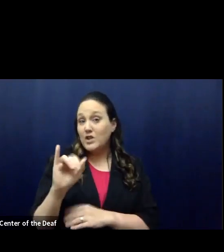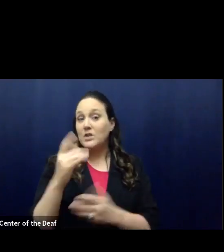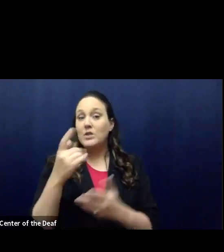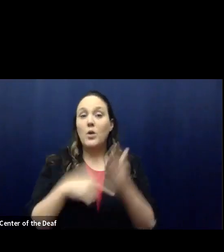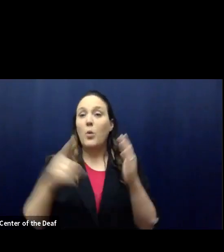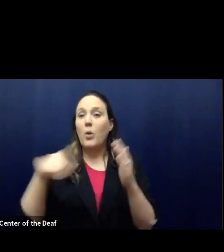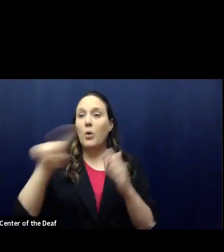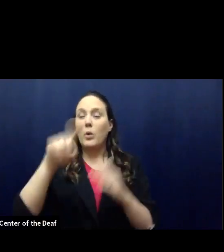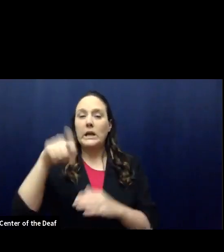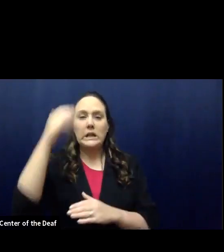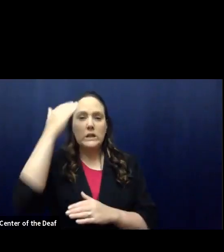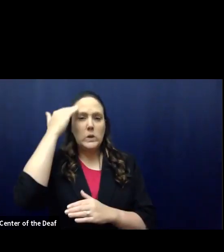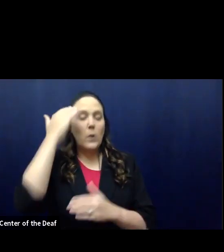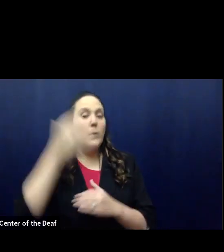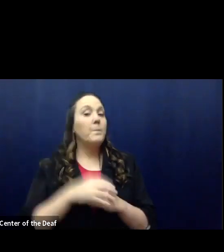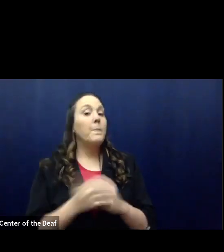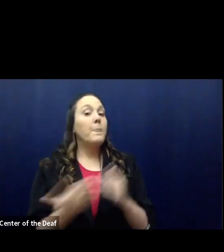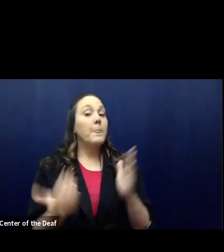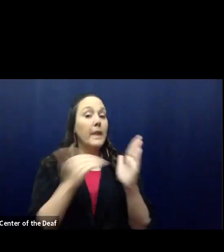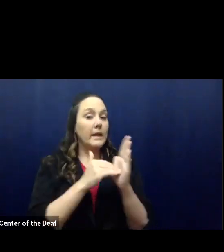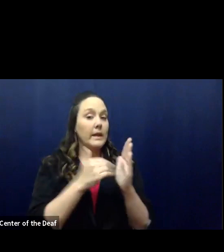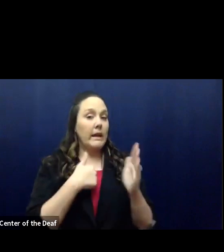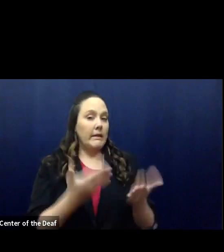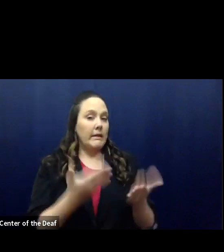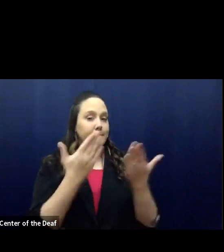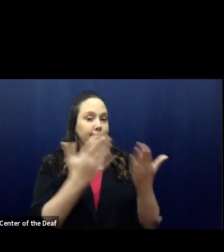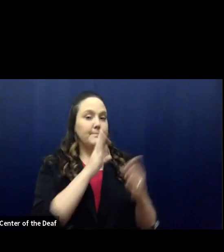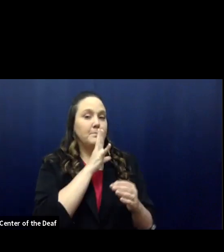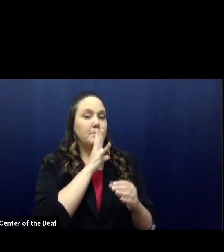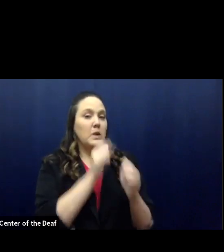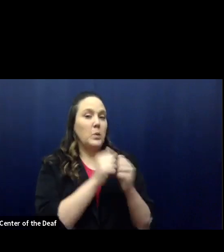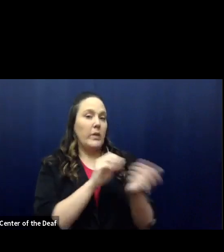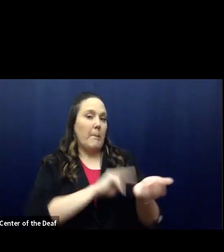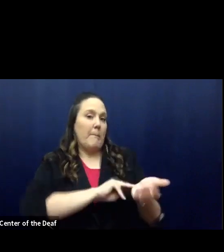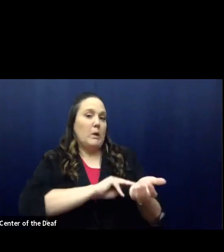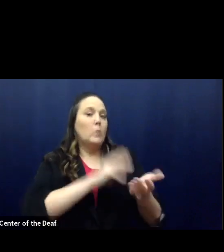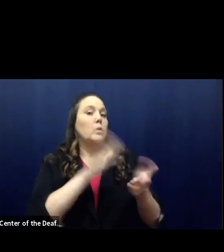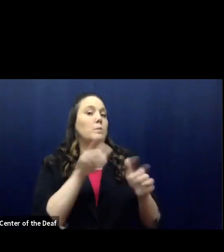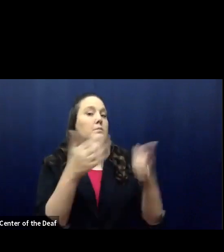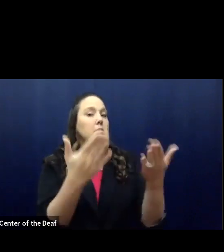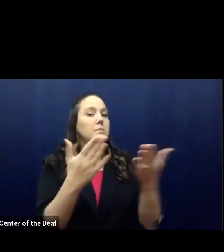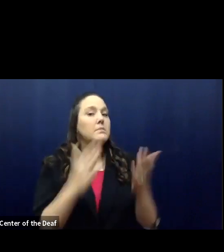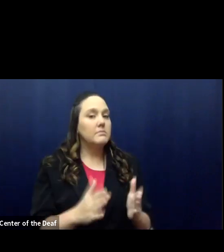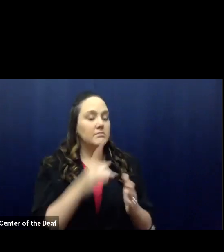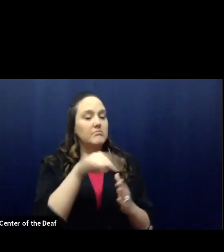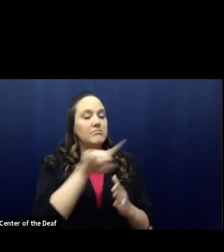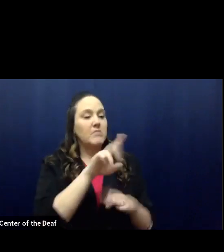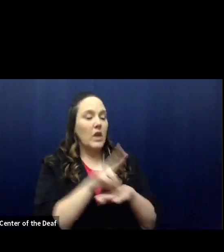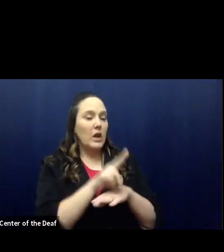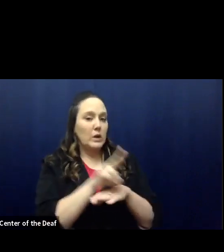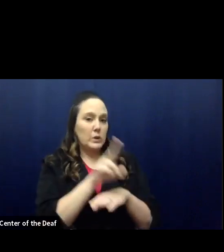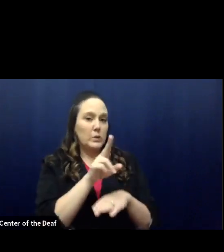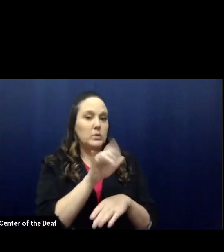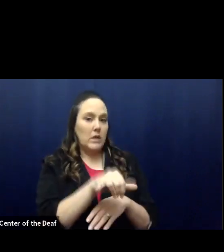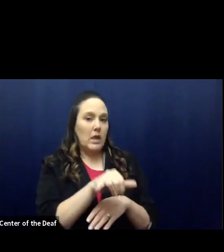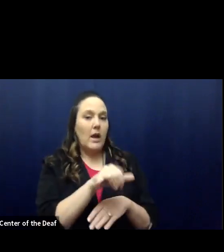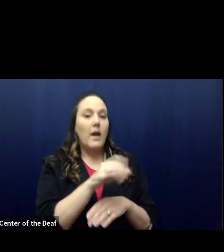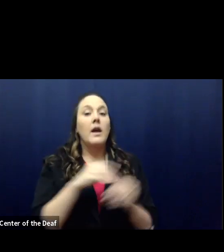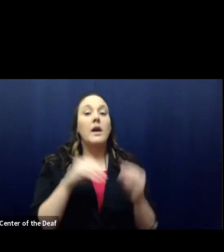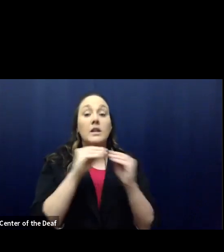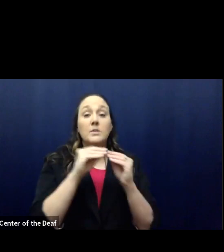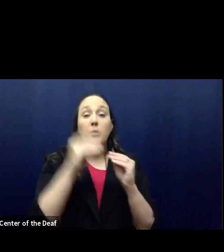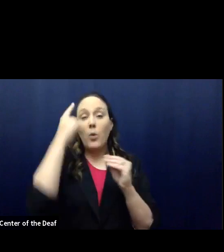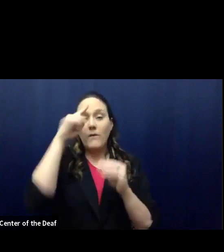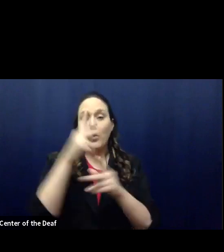medication? Again, I would suggest you talk to one of our medical providers that would be utilizing this. I think it's more for